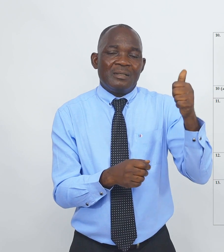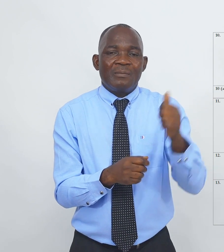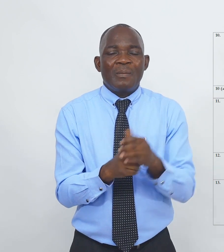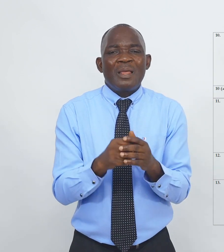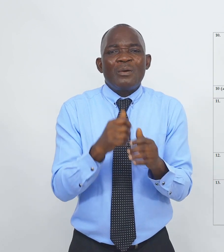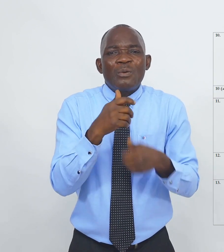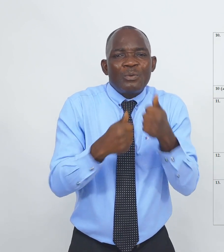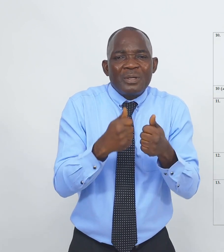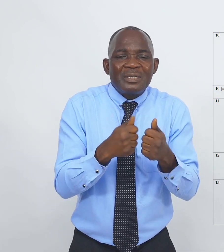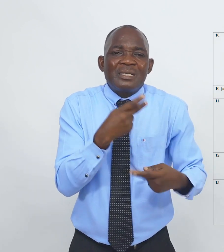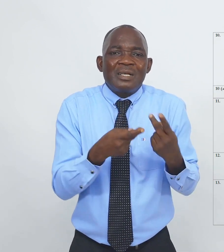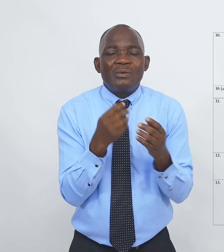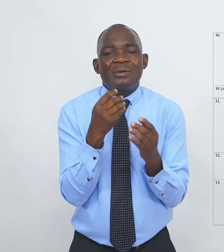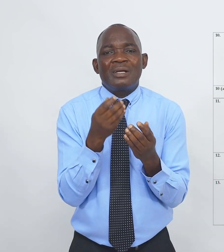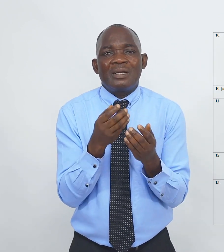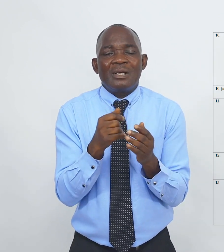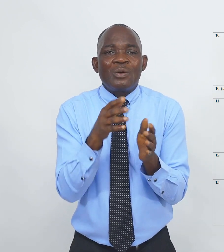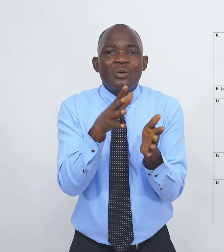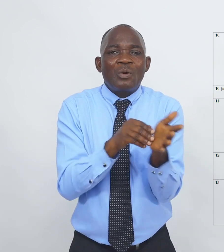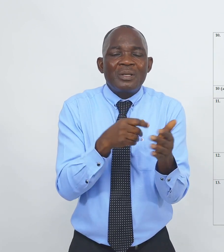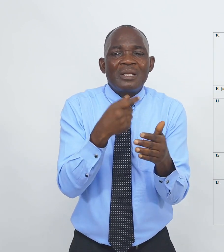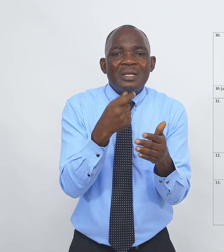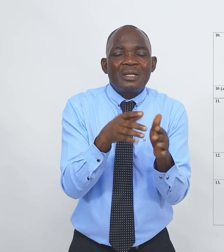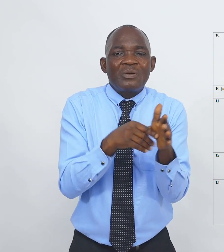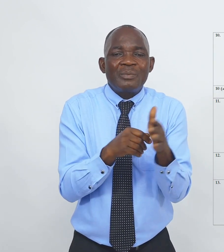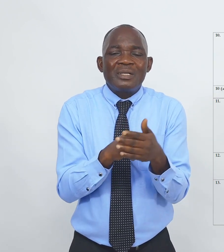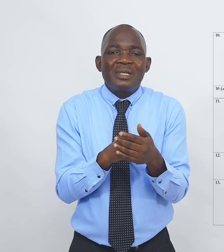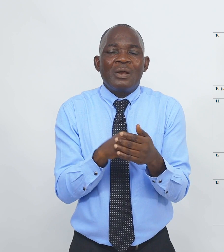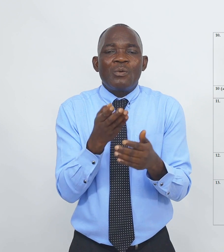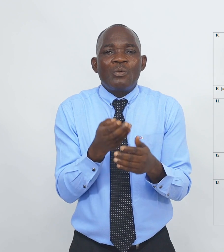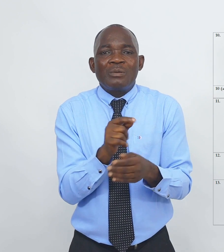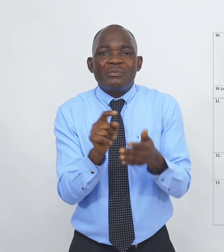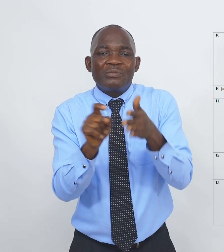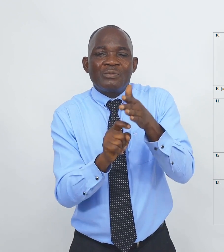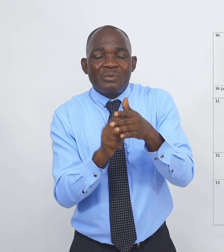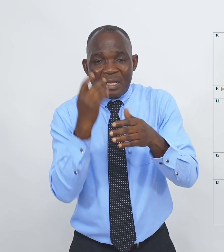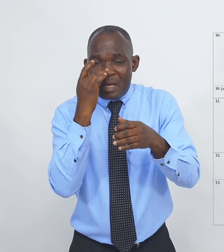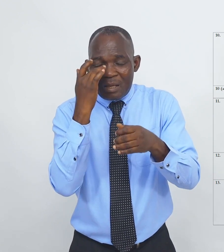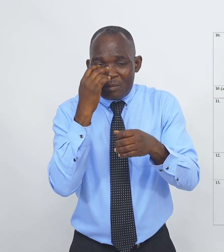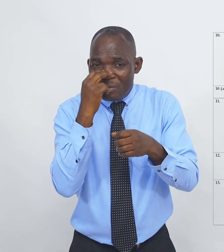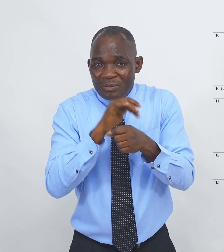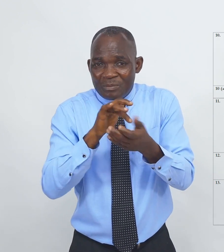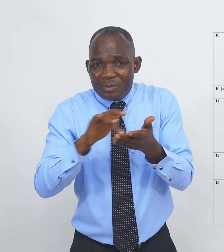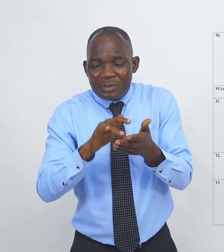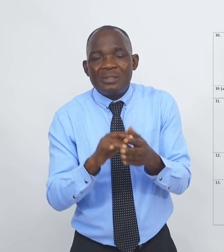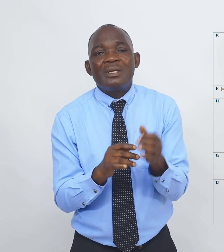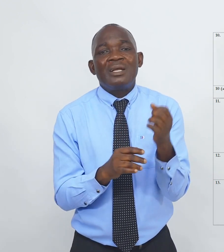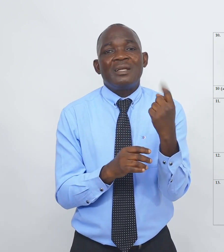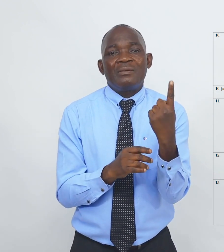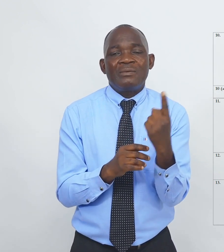of access. Hard copy, electronic copy, braille. 11.